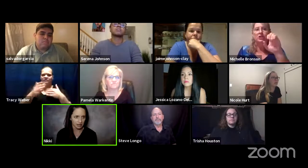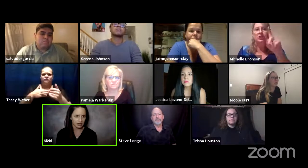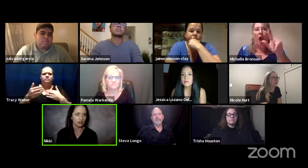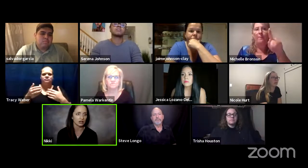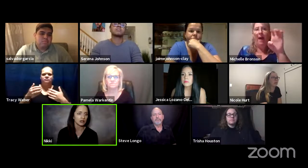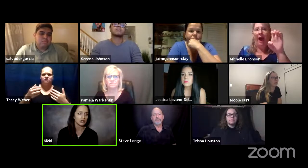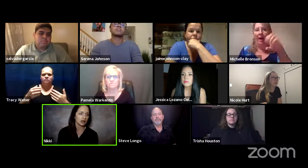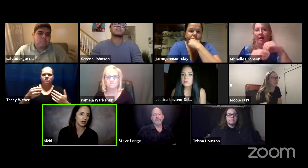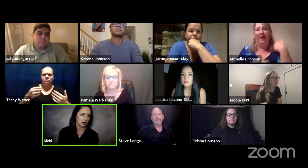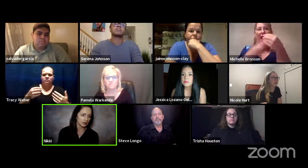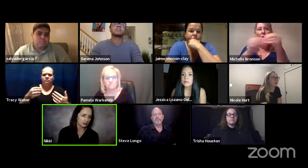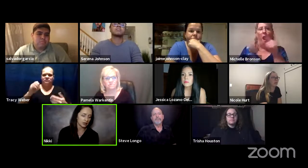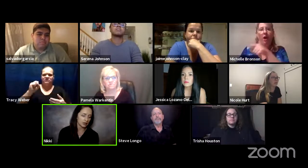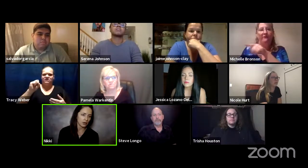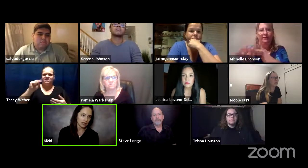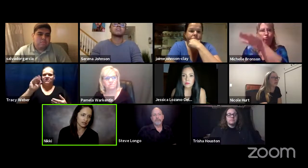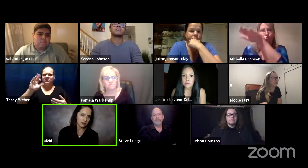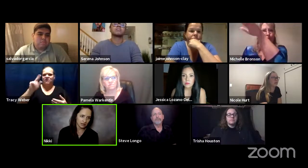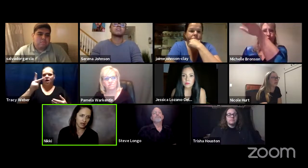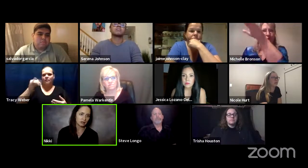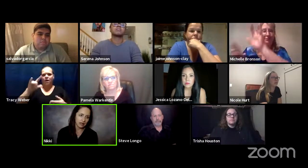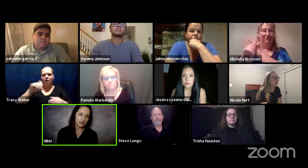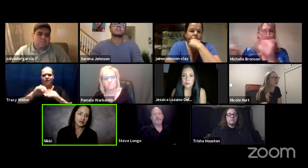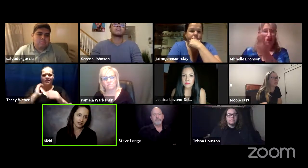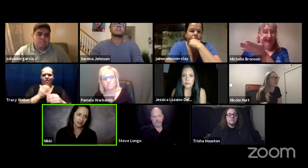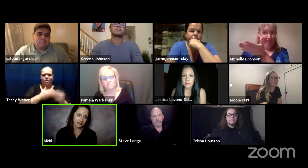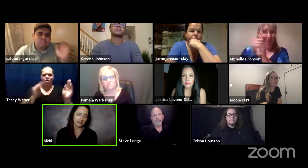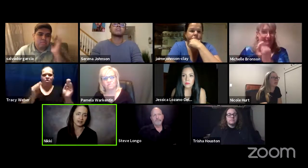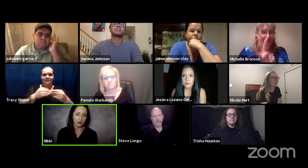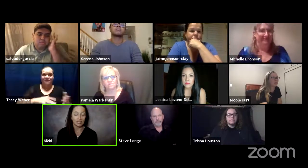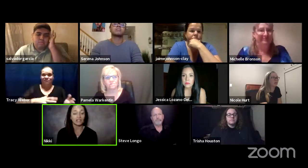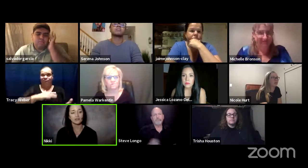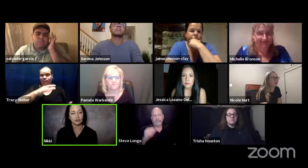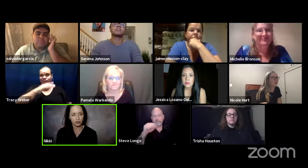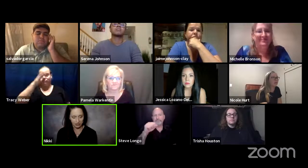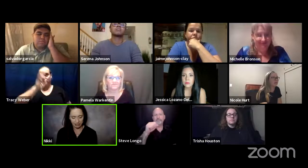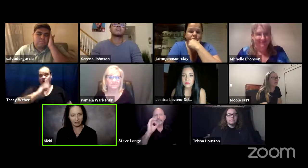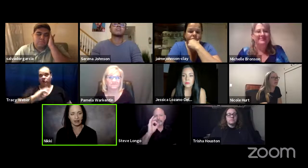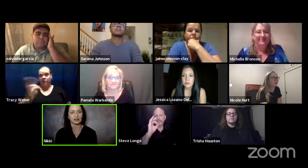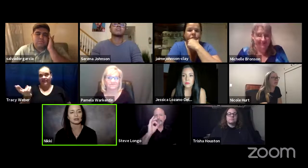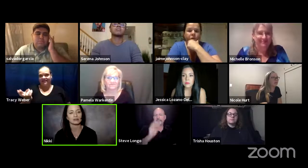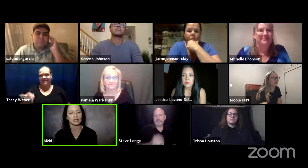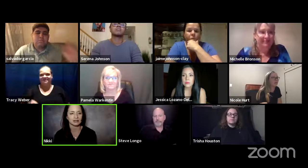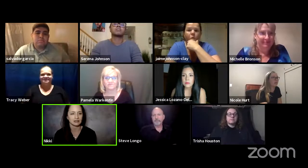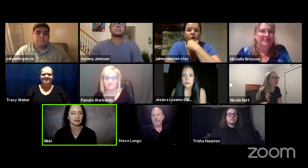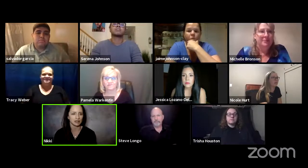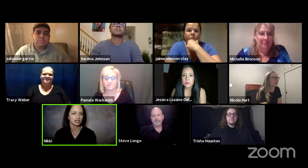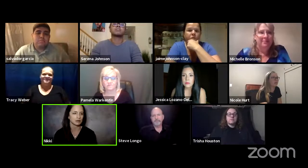sanitizer. We have a small stockpile in the office. So if you should need that, please reach out.